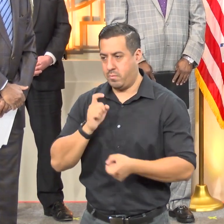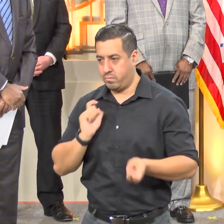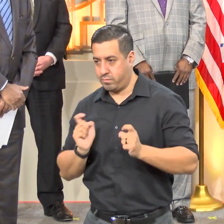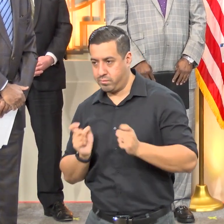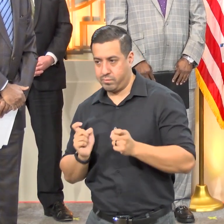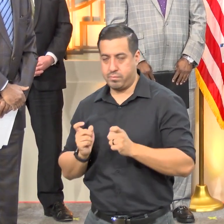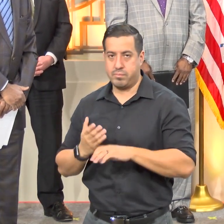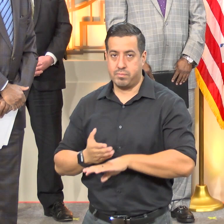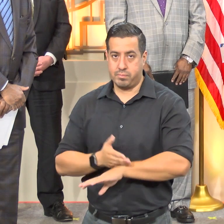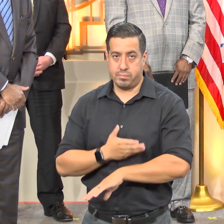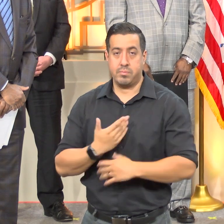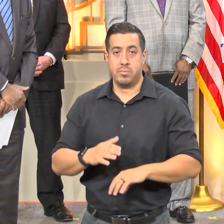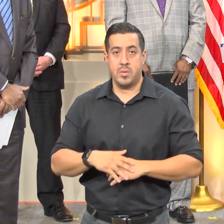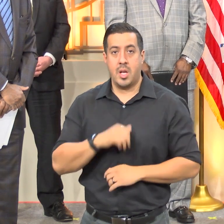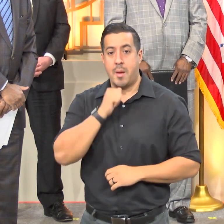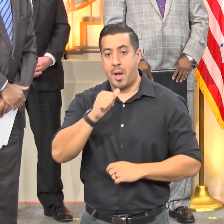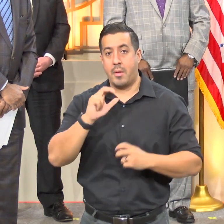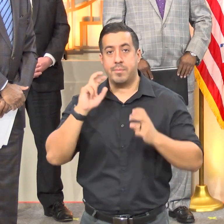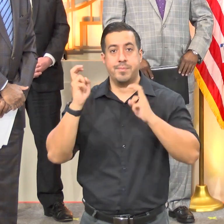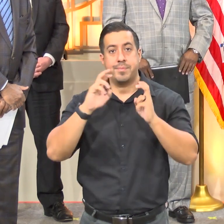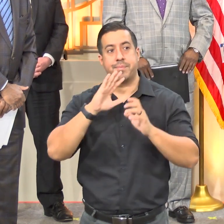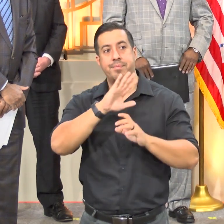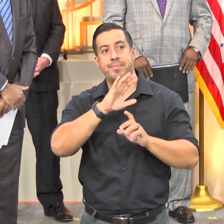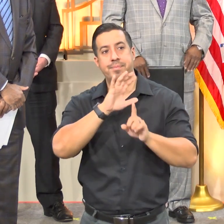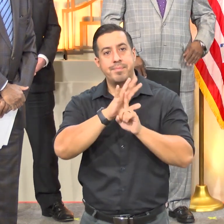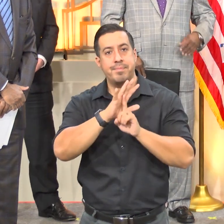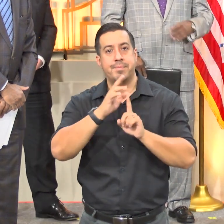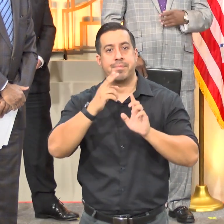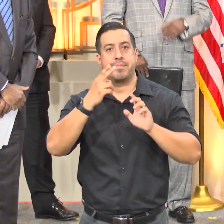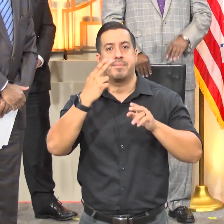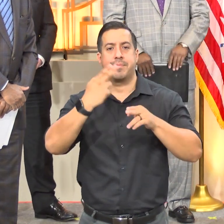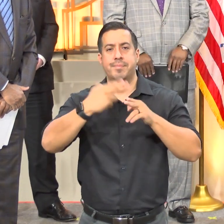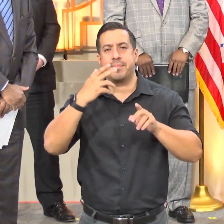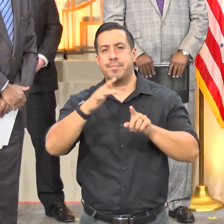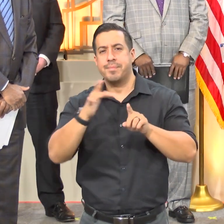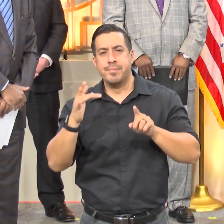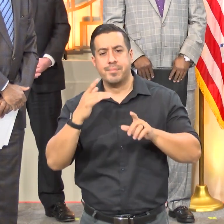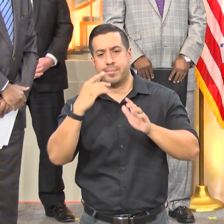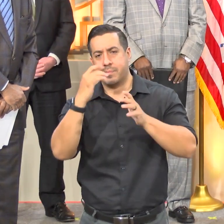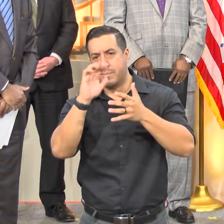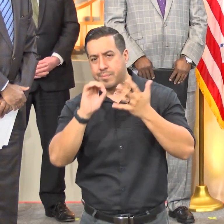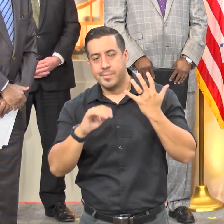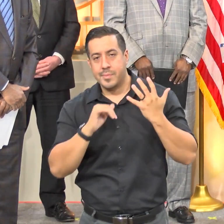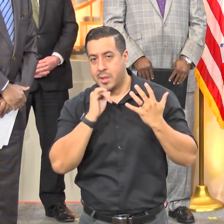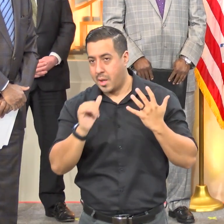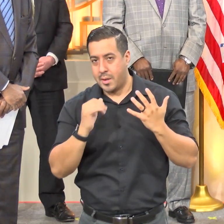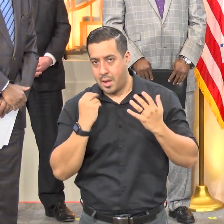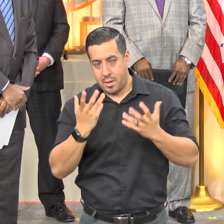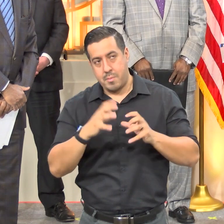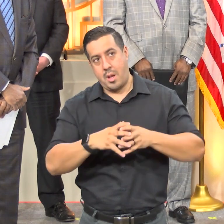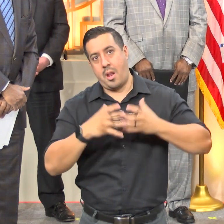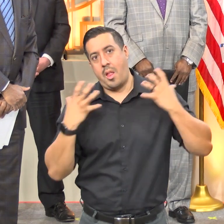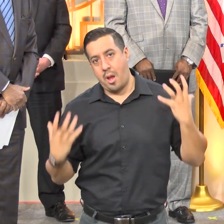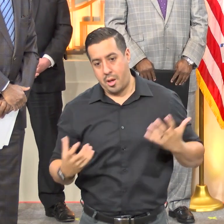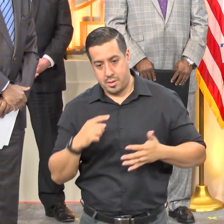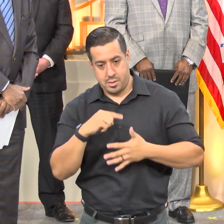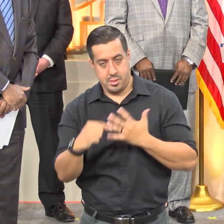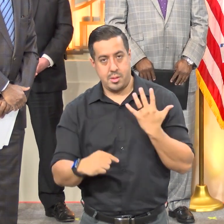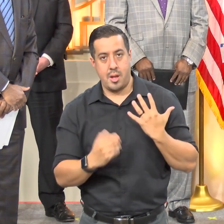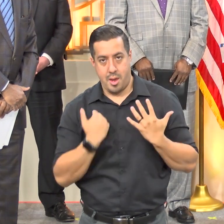won't go into his highlights of his career, just to say that they include many,